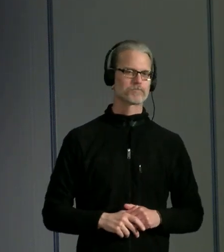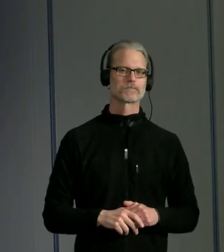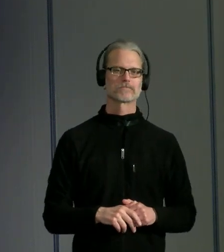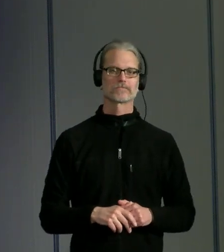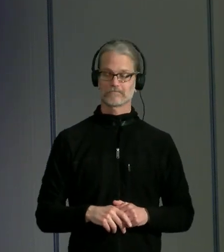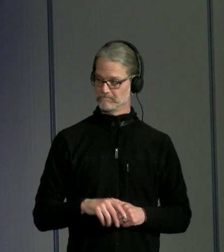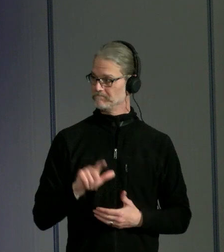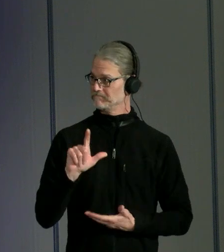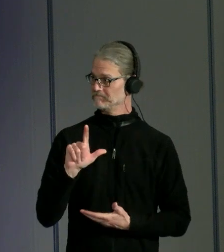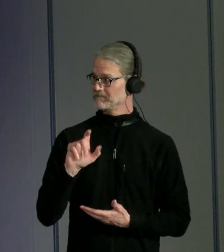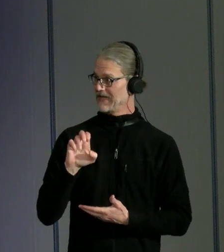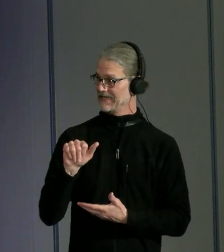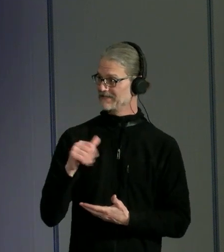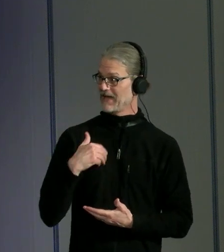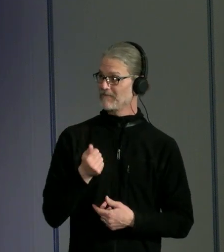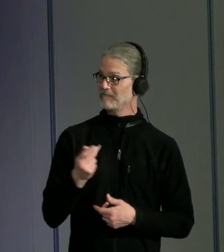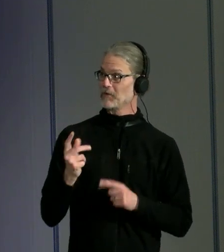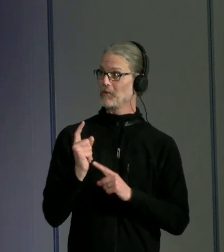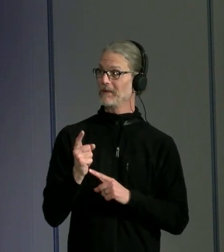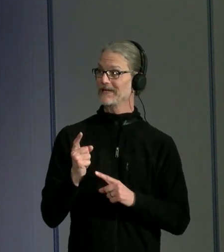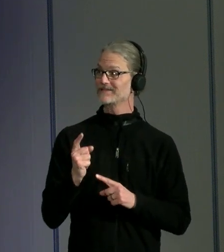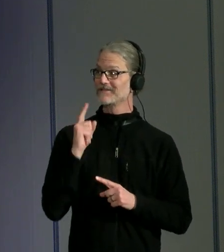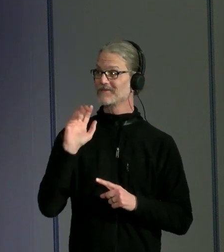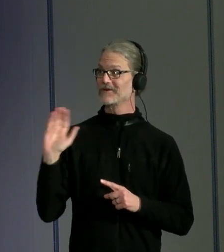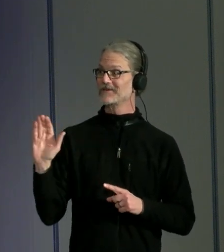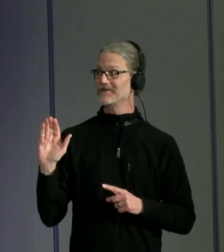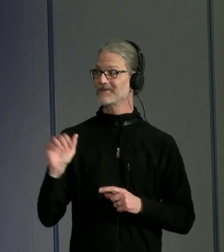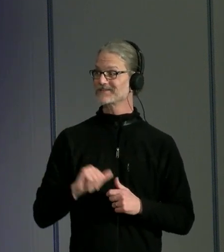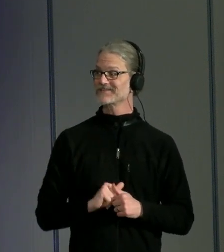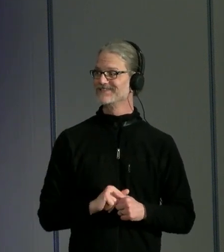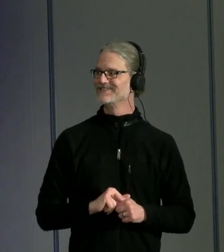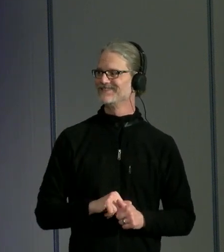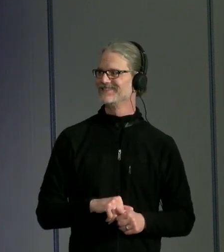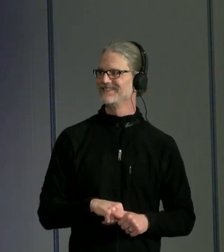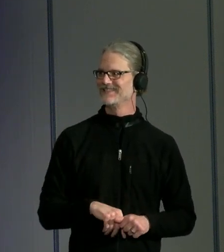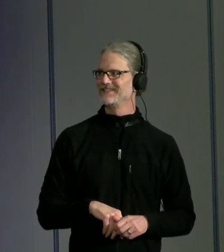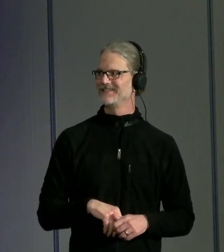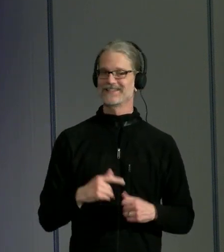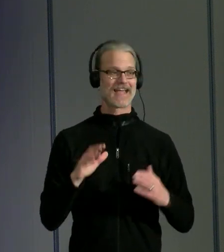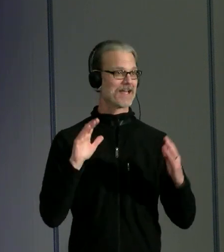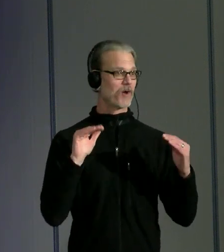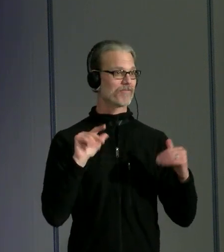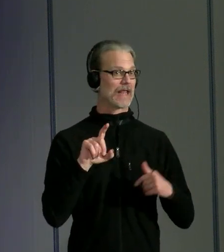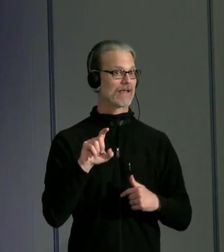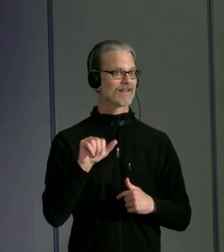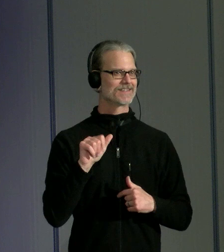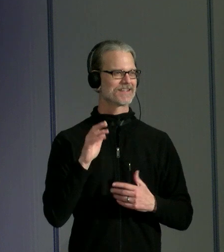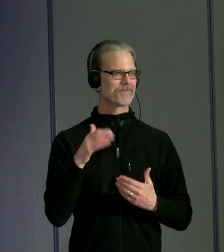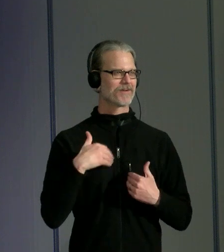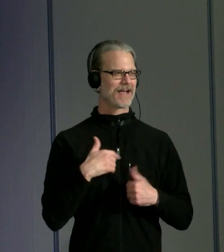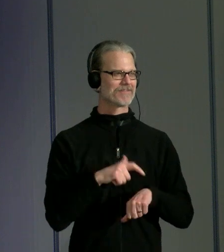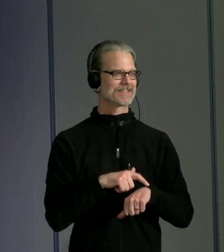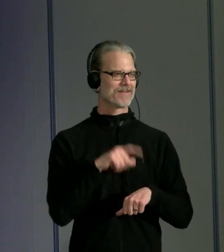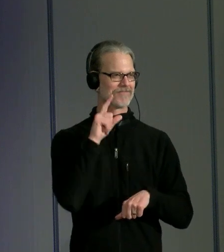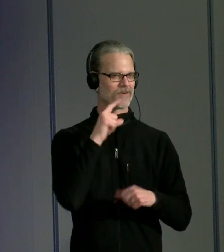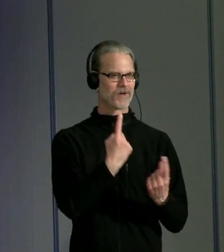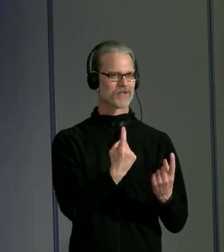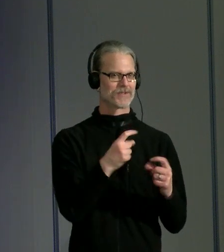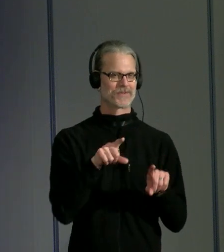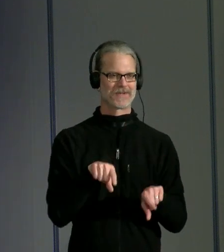Okay, Lisa, I've left you a few minutes for your content. And hopefully Lisa will leave us enough time for some